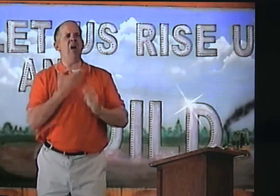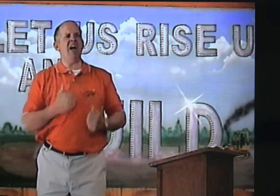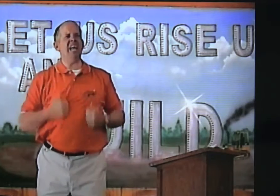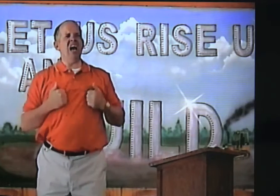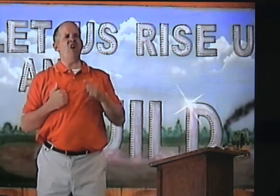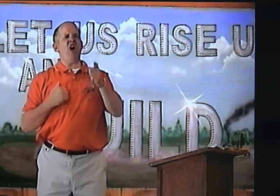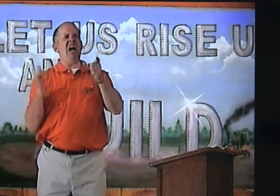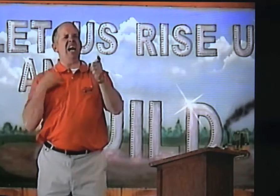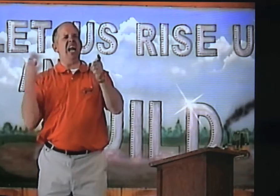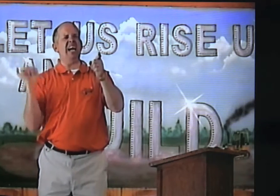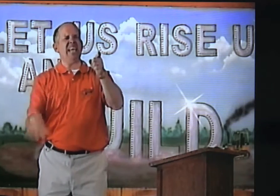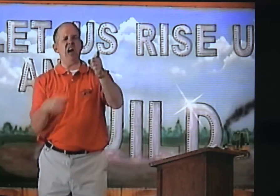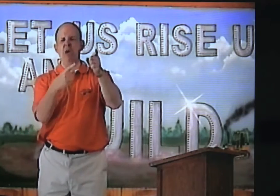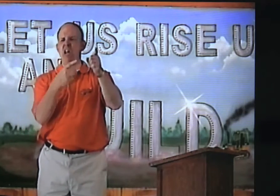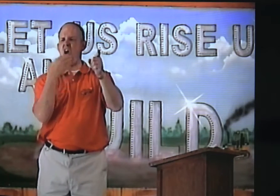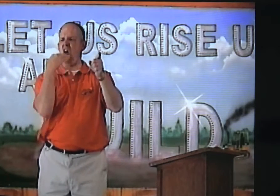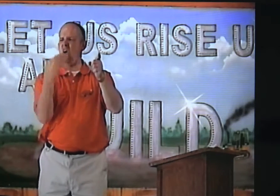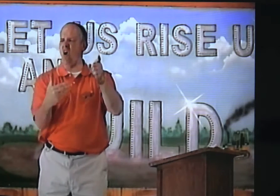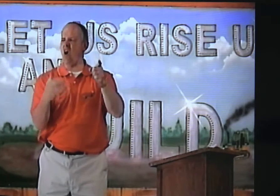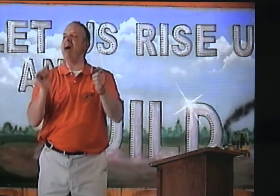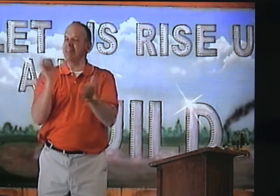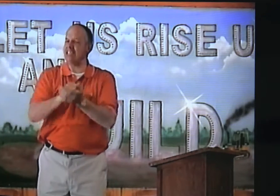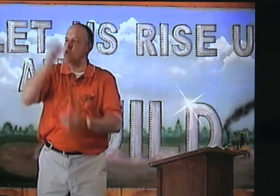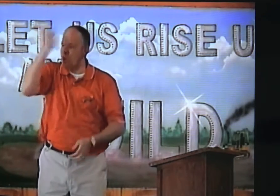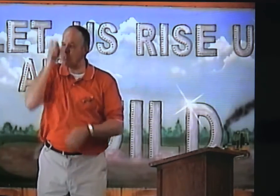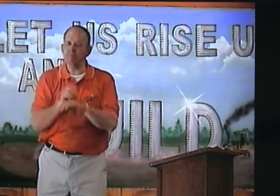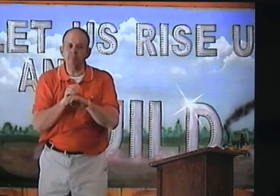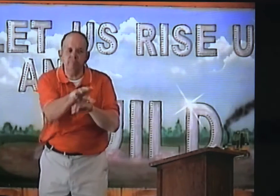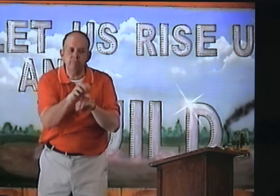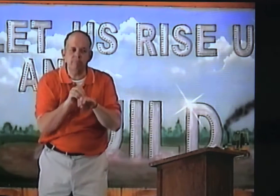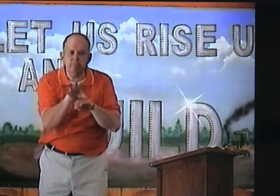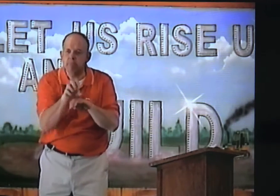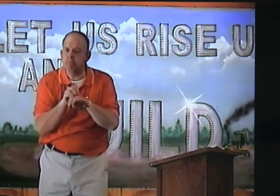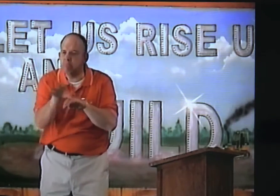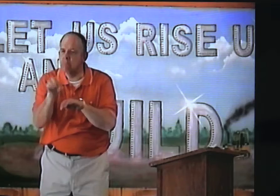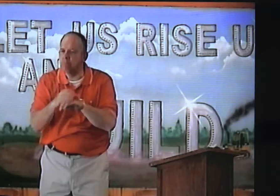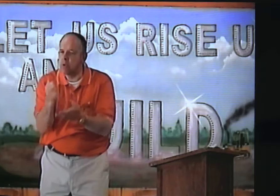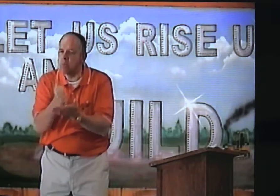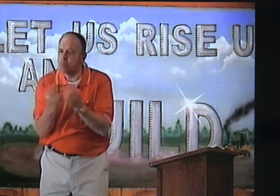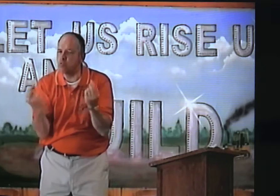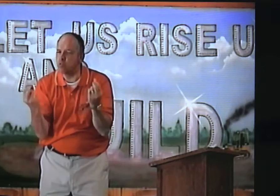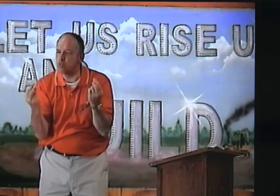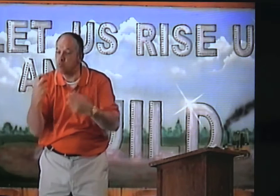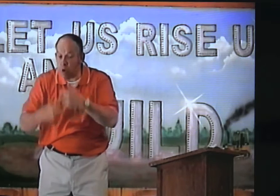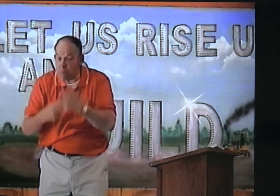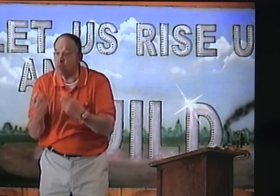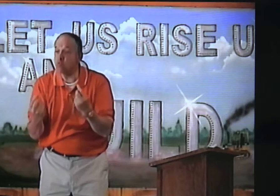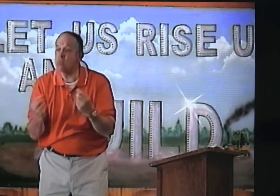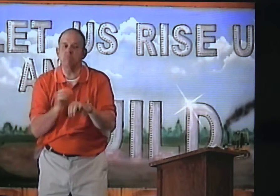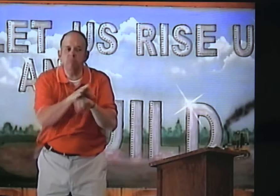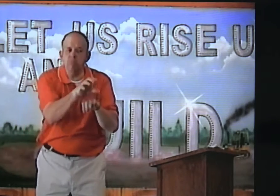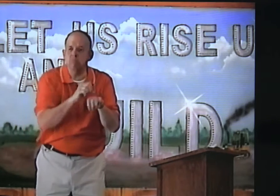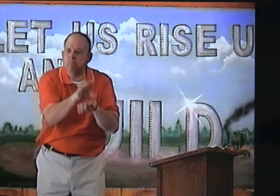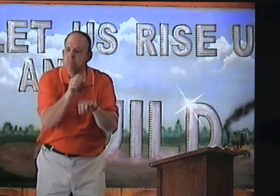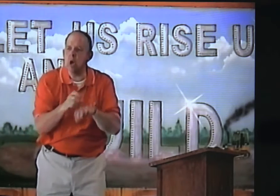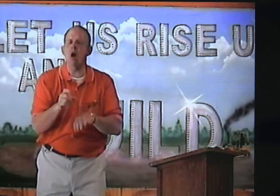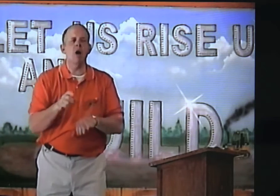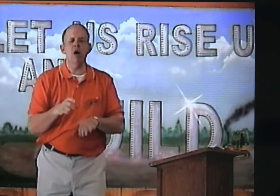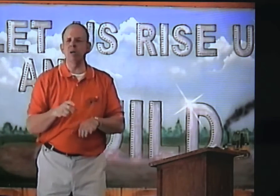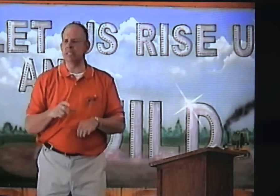it. Apply it to your life. Oh, that's good. Wisdom, counsel, influence. Doing what is right. Doing